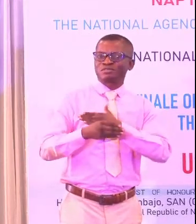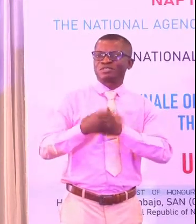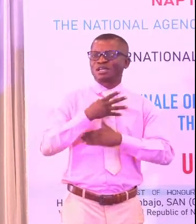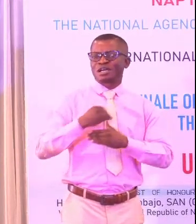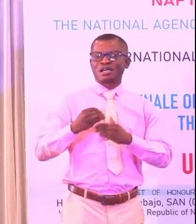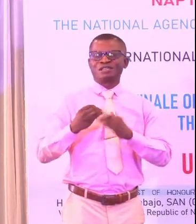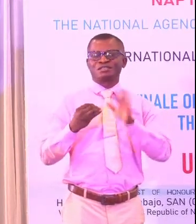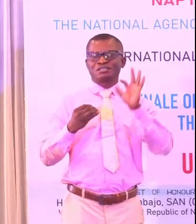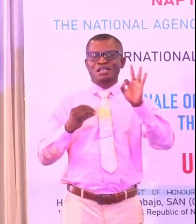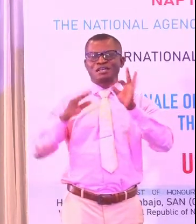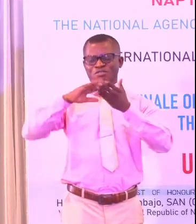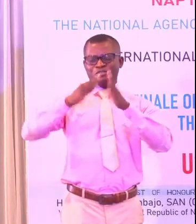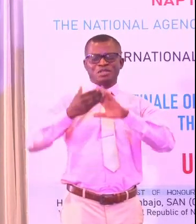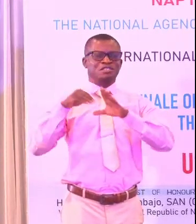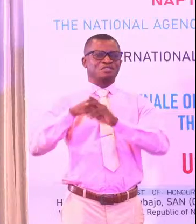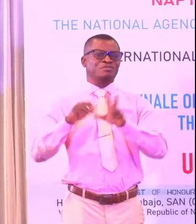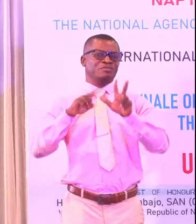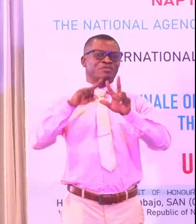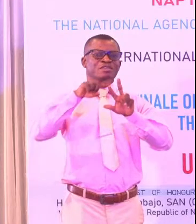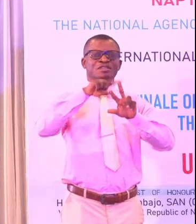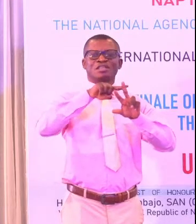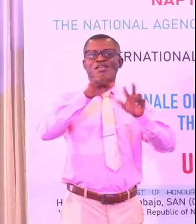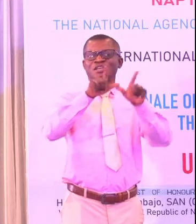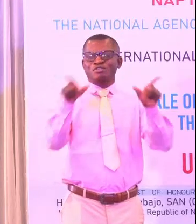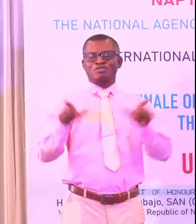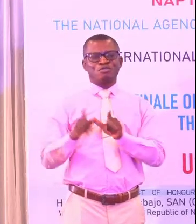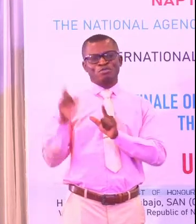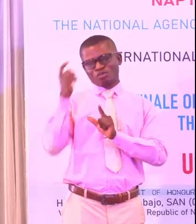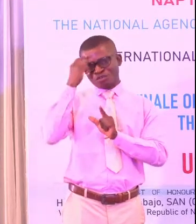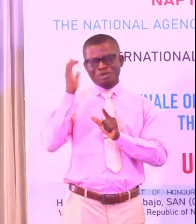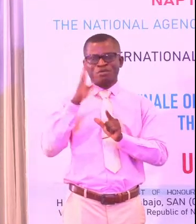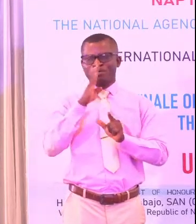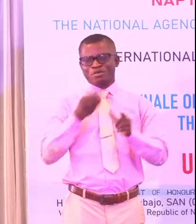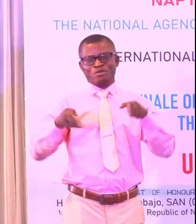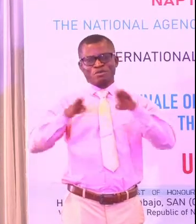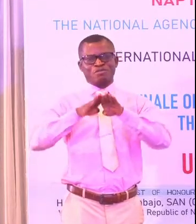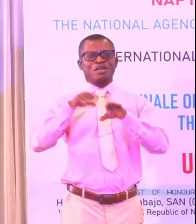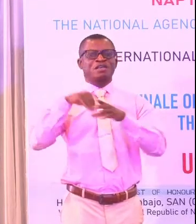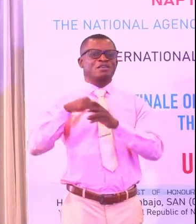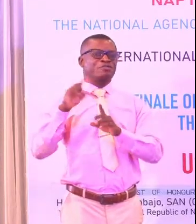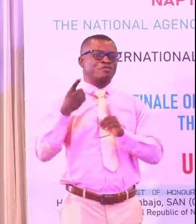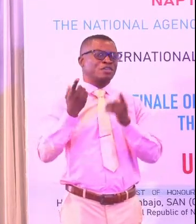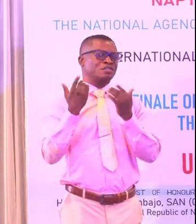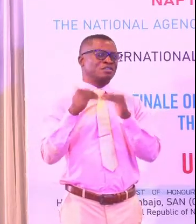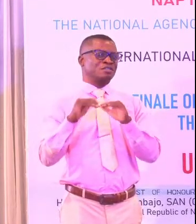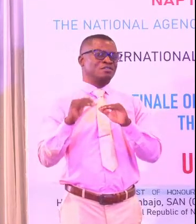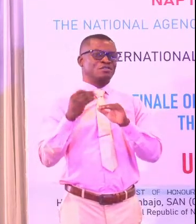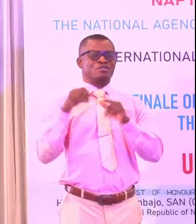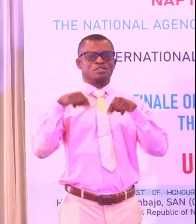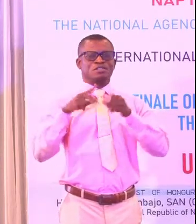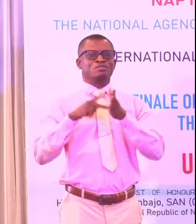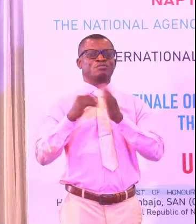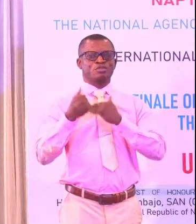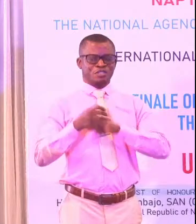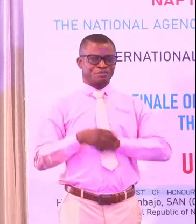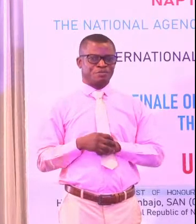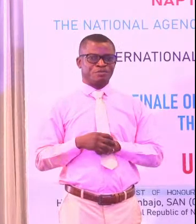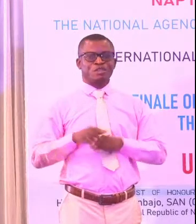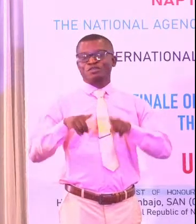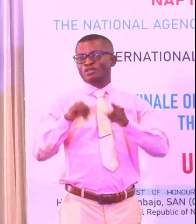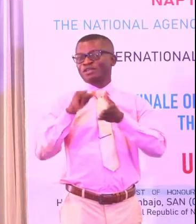communities in the 3 targeted local government areas will be covered in the first phase of this project. During the same